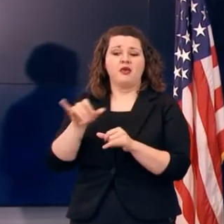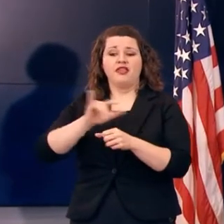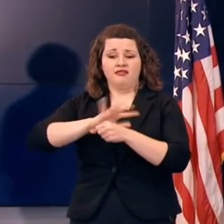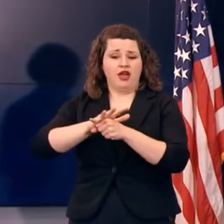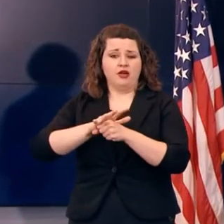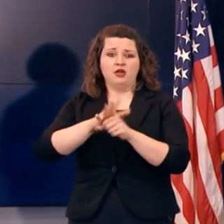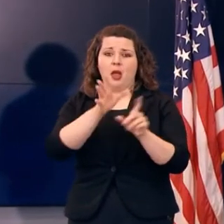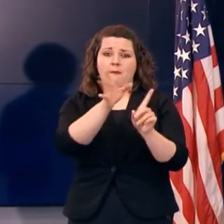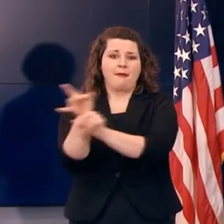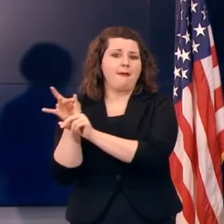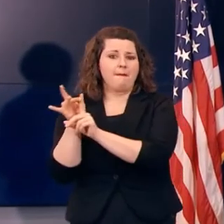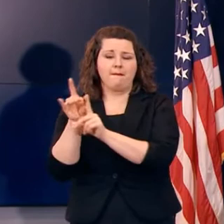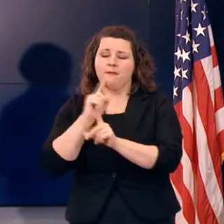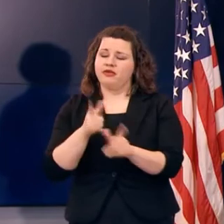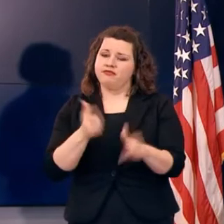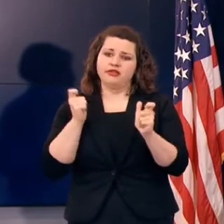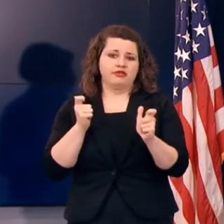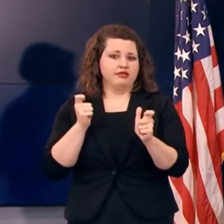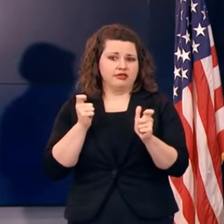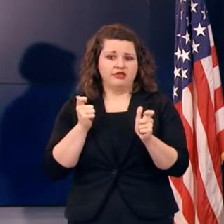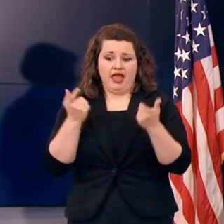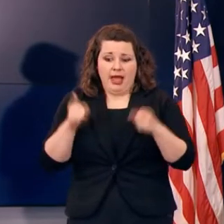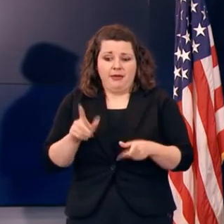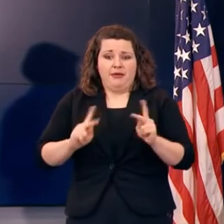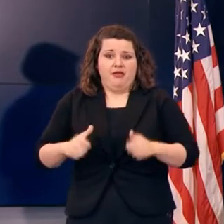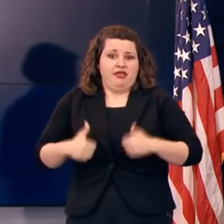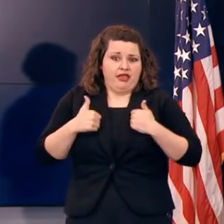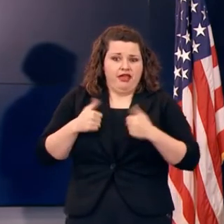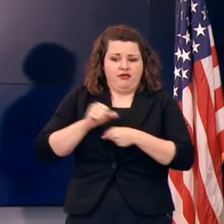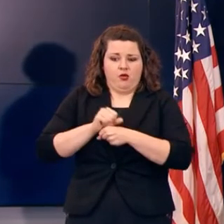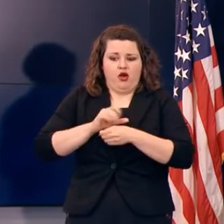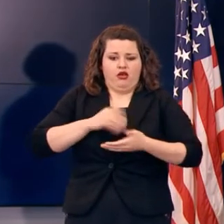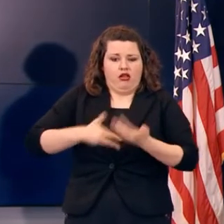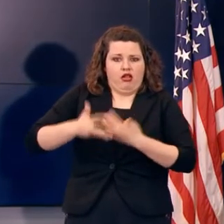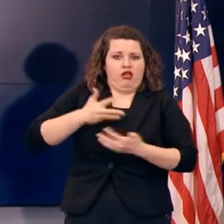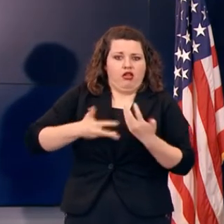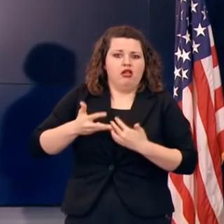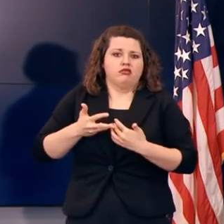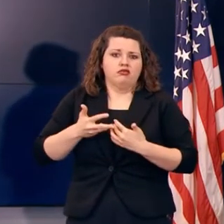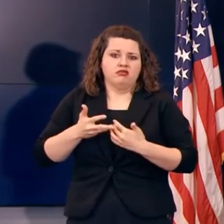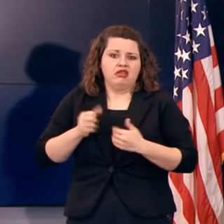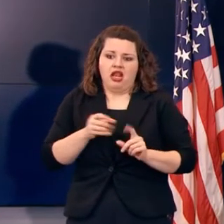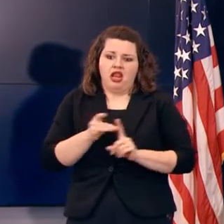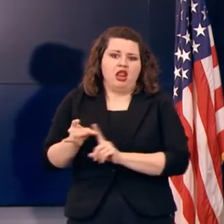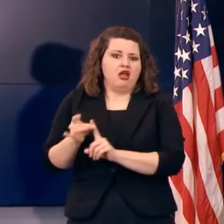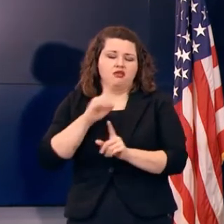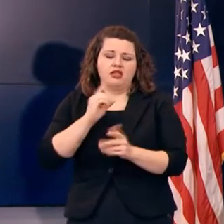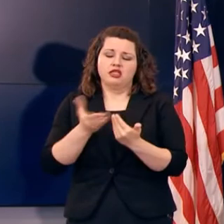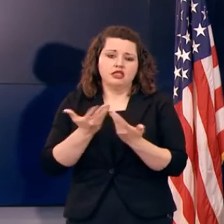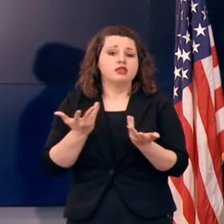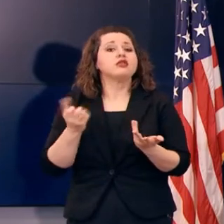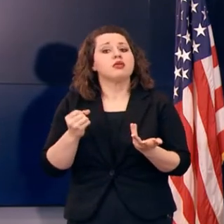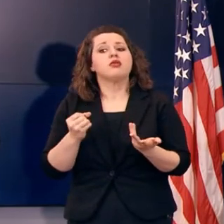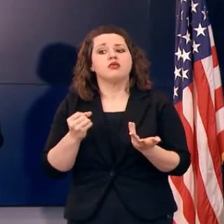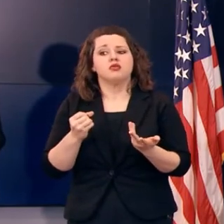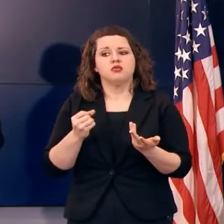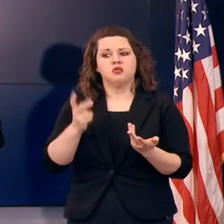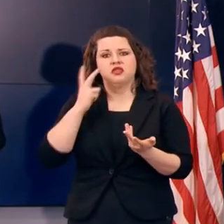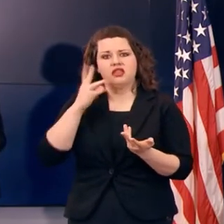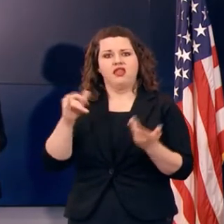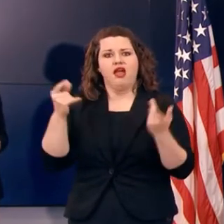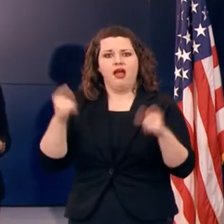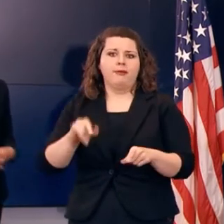very quickly and efficiently in settings where people live and work closely together. And so we're seeing that trend,